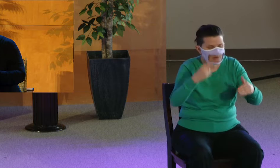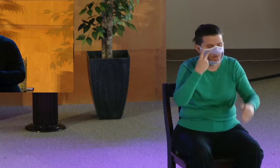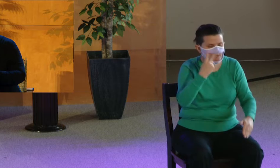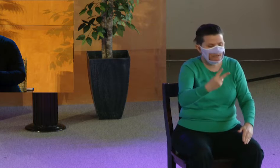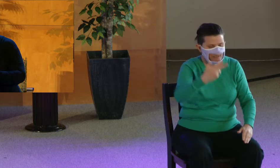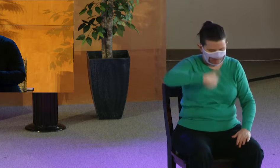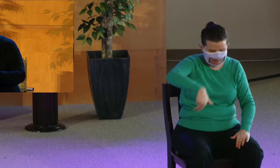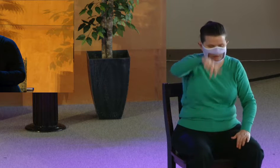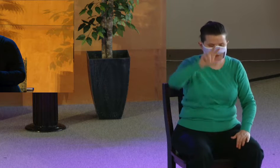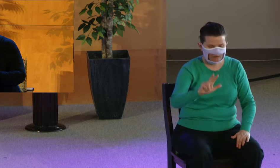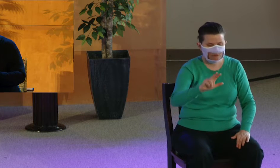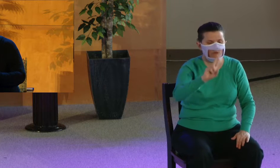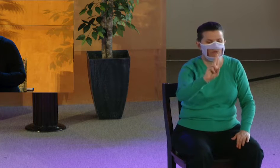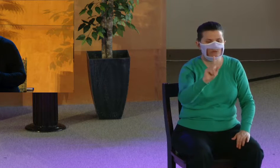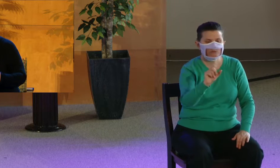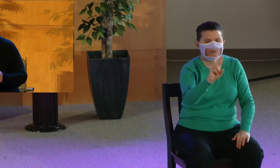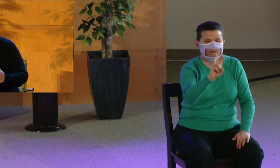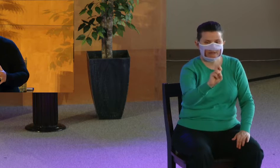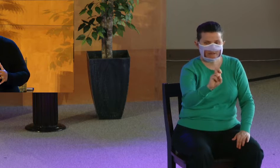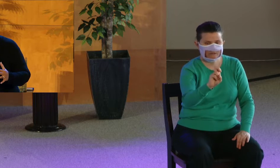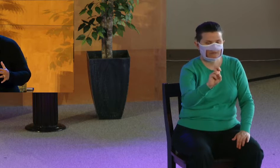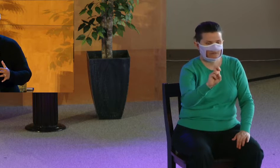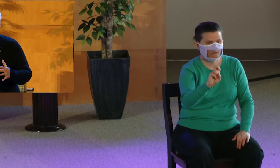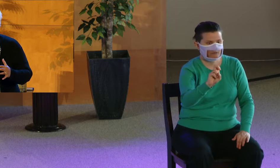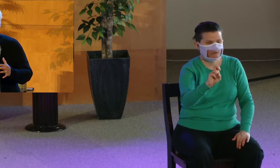and we take another deep breath in,